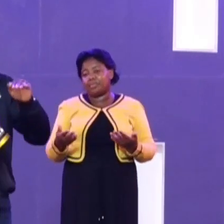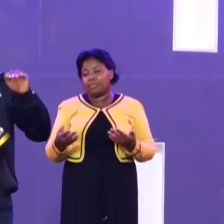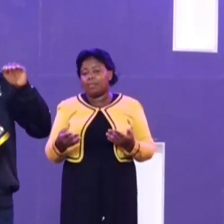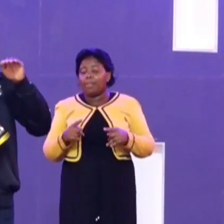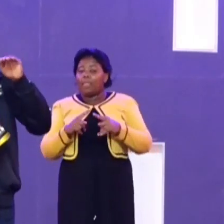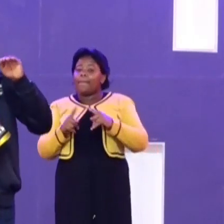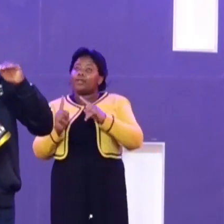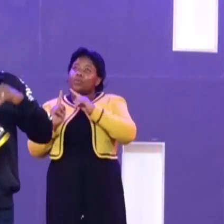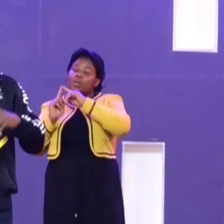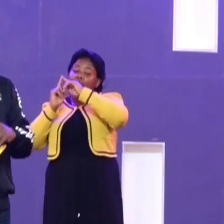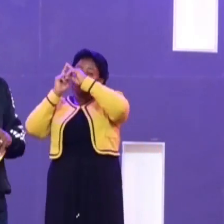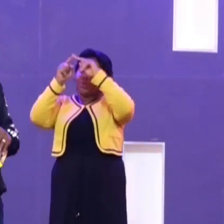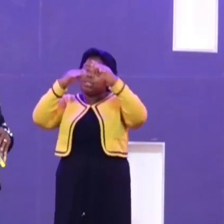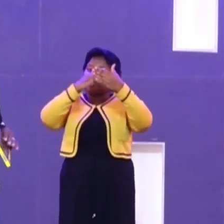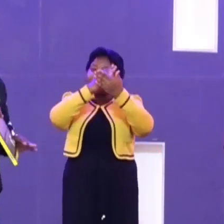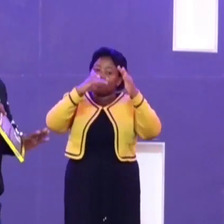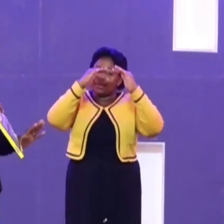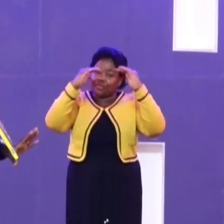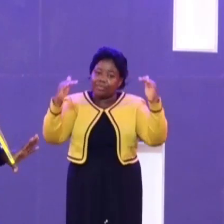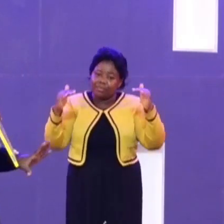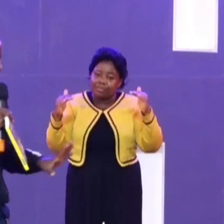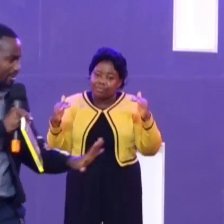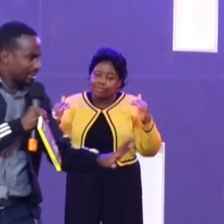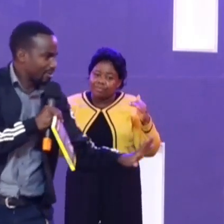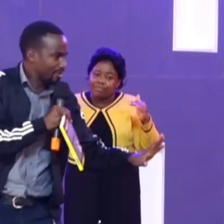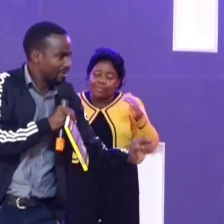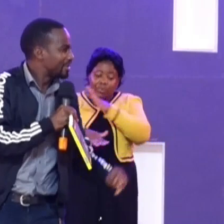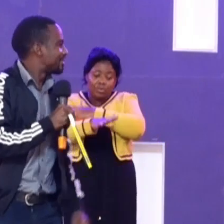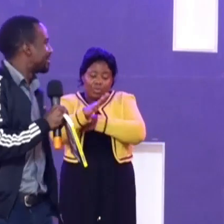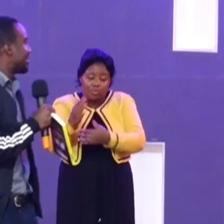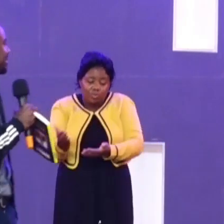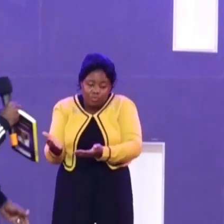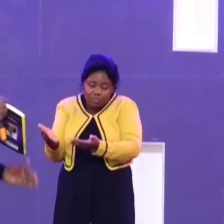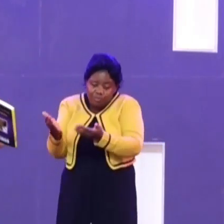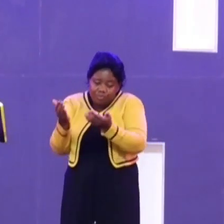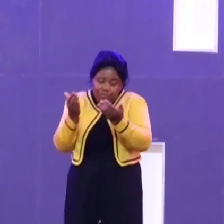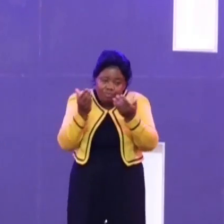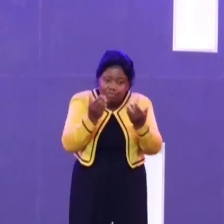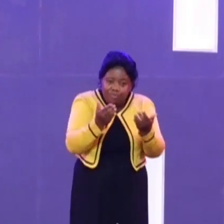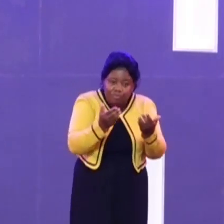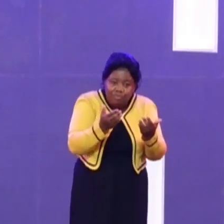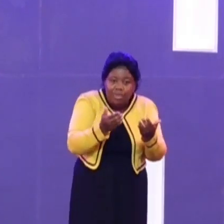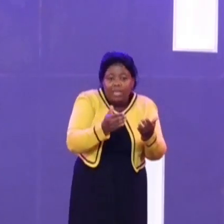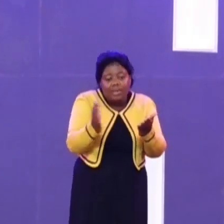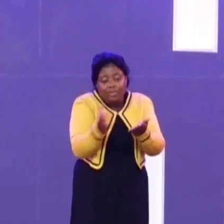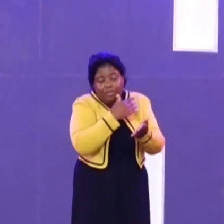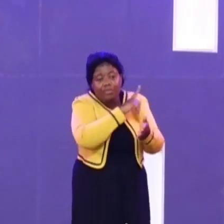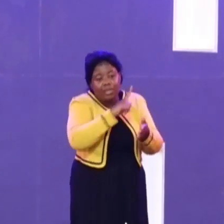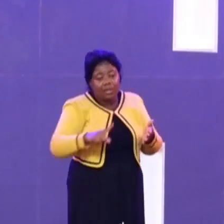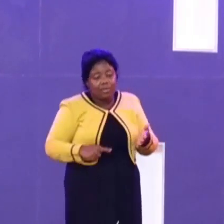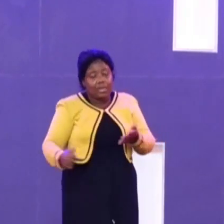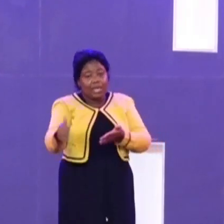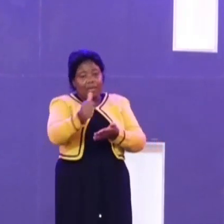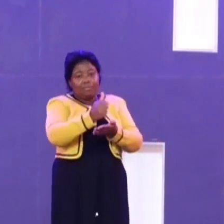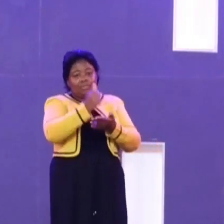Newe yabako watuka. But once he reached somewhere, Mukama namujjawo. He took away the Lord. N'atekawo nze. And he put in